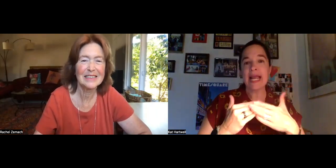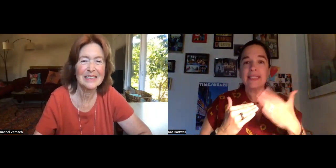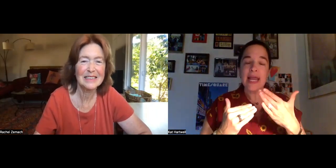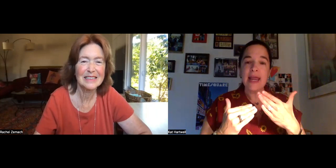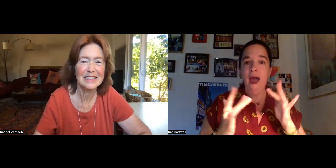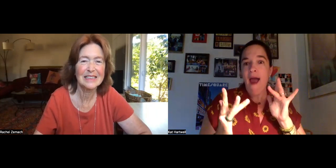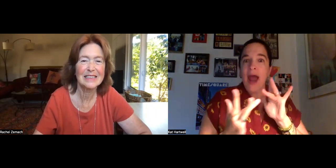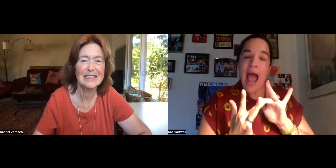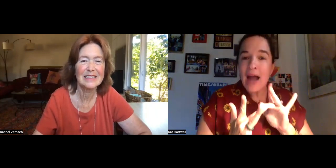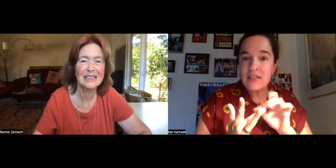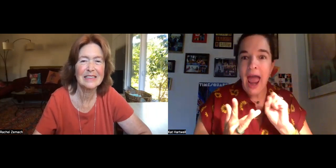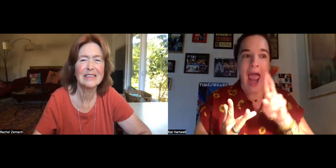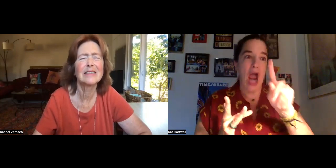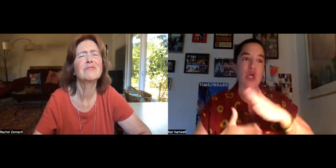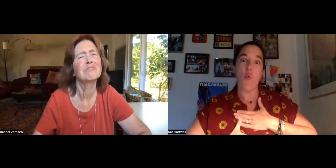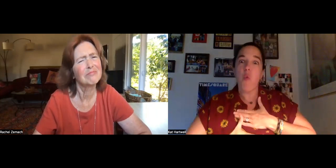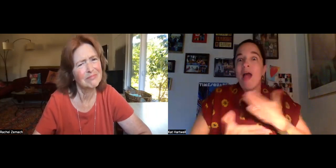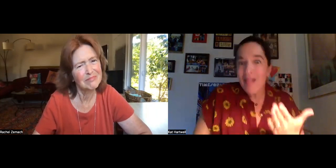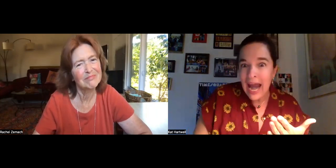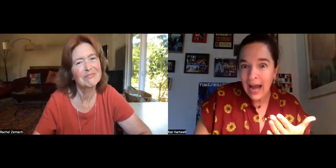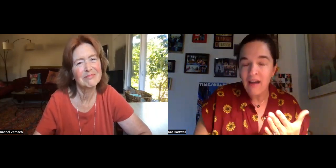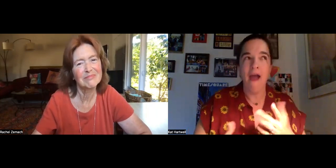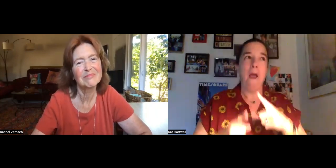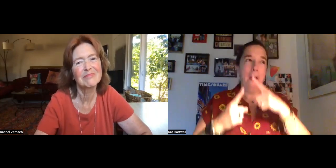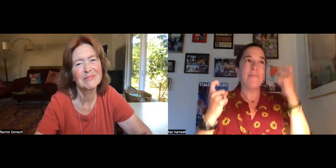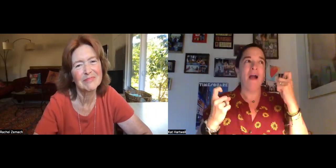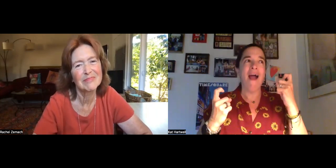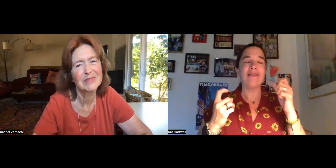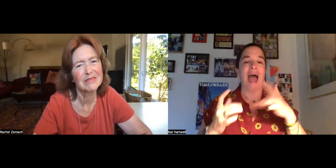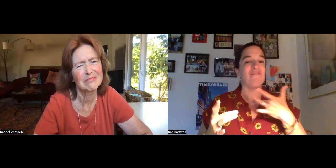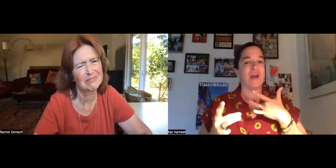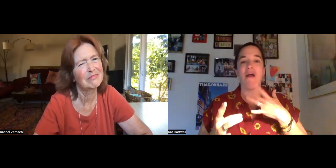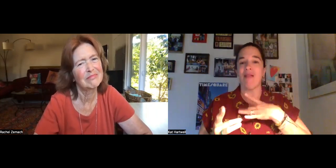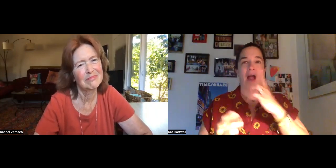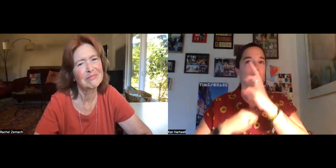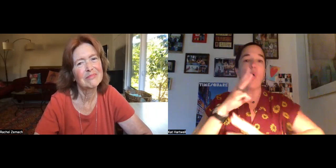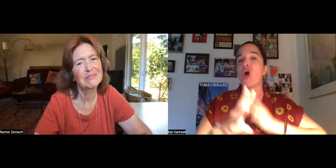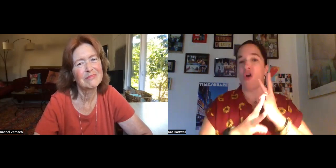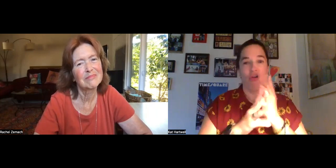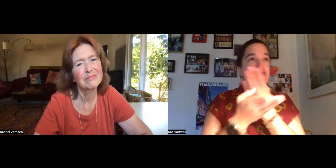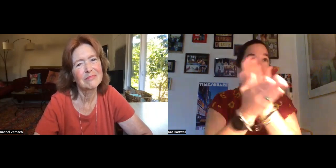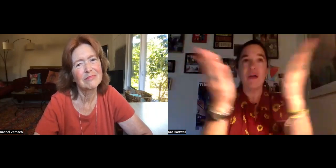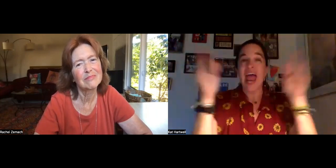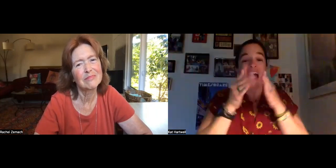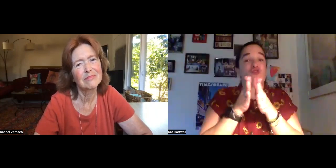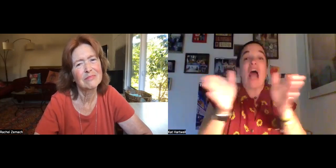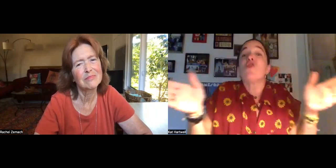easy connect and you're willing, because I feel like the world in